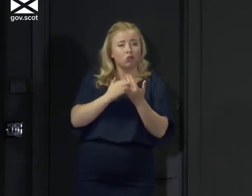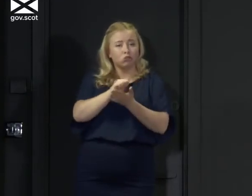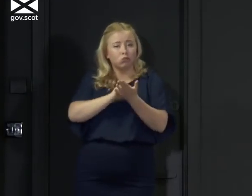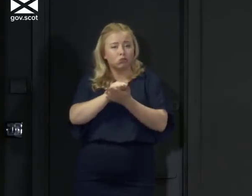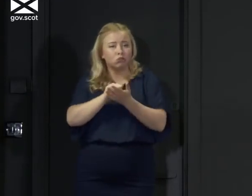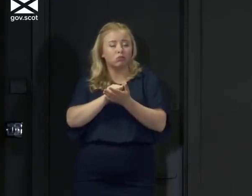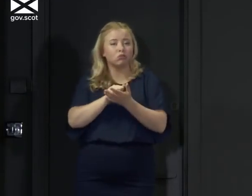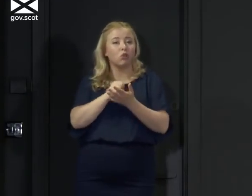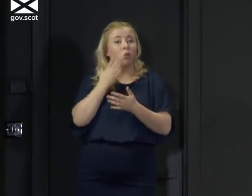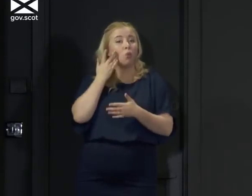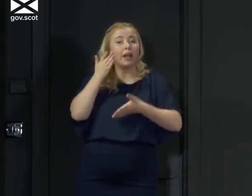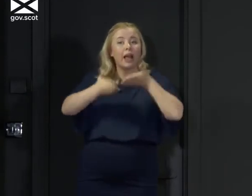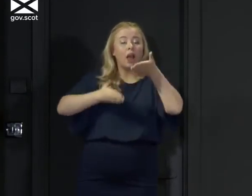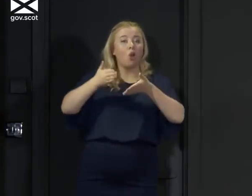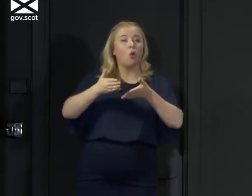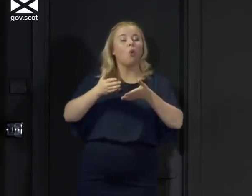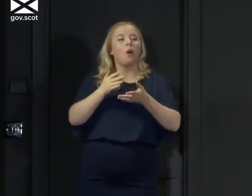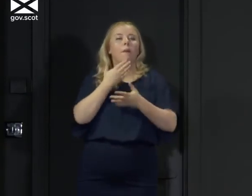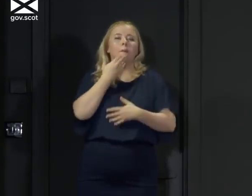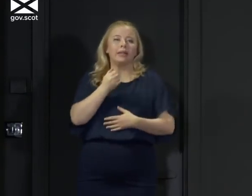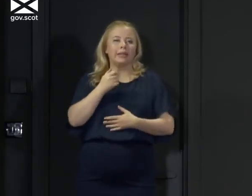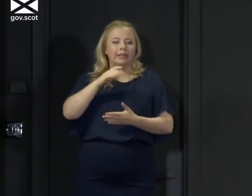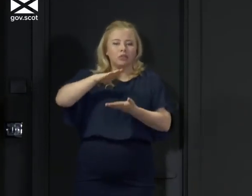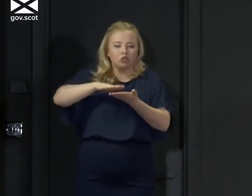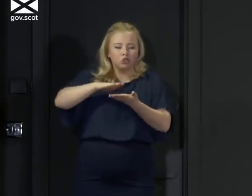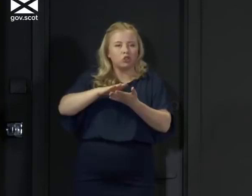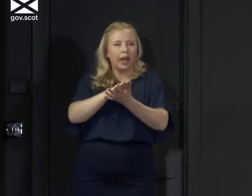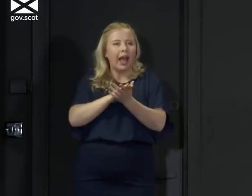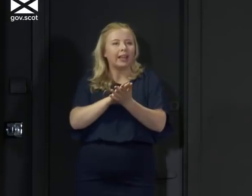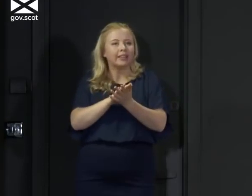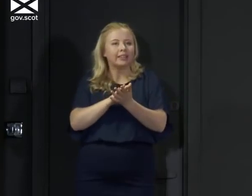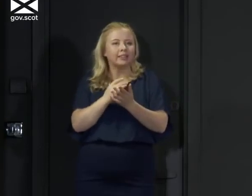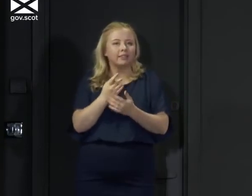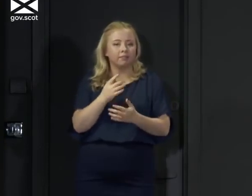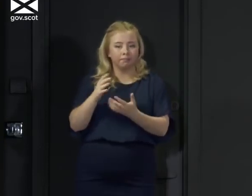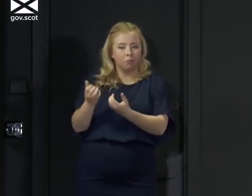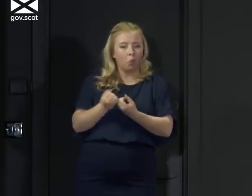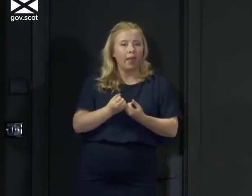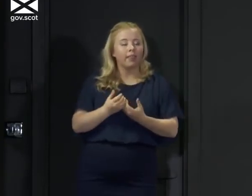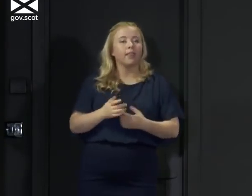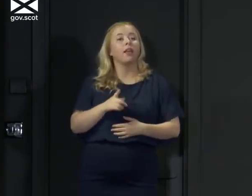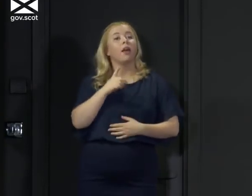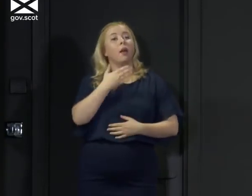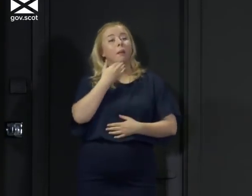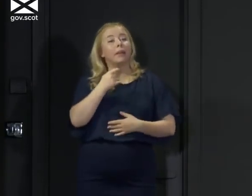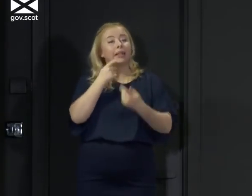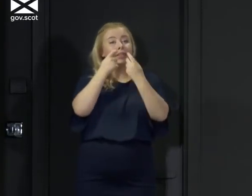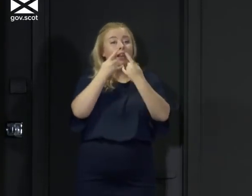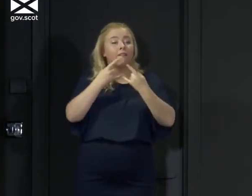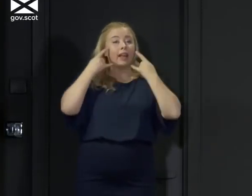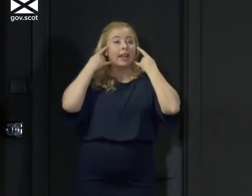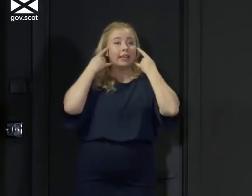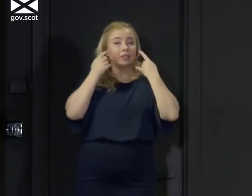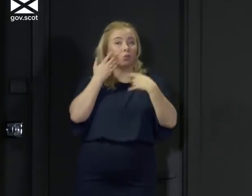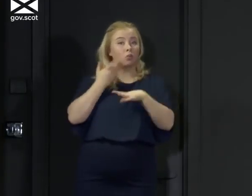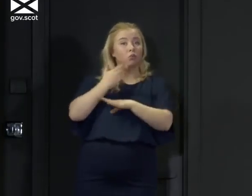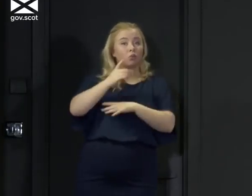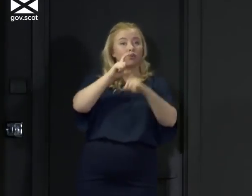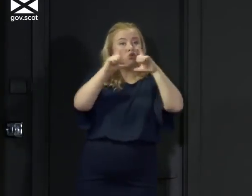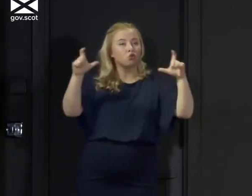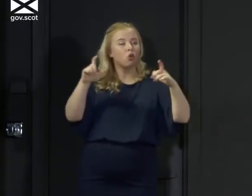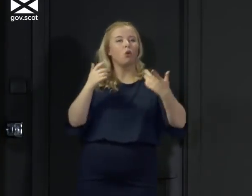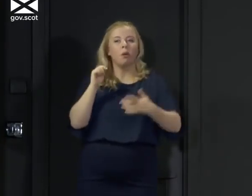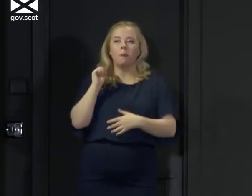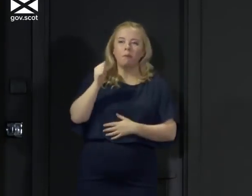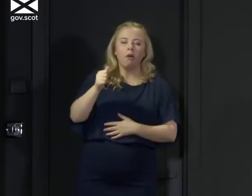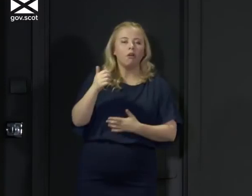you're out of your home, take hand sanitizer with you. Please wear a face covering when you are in shops or